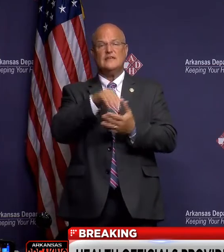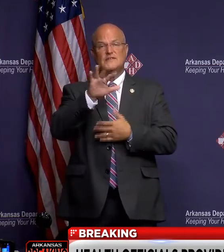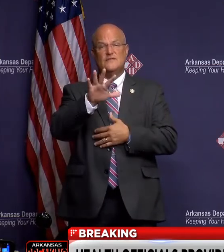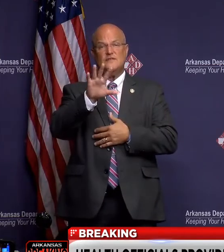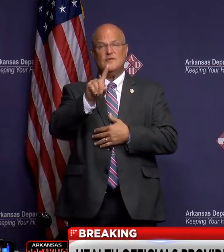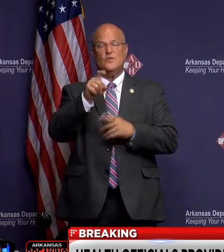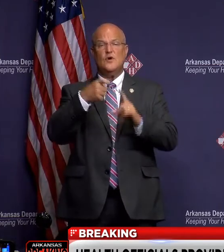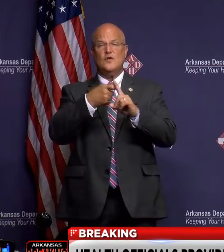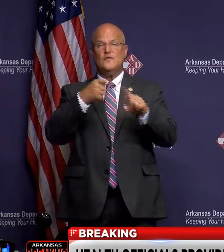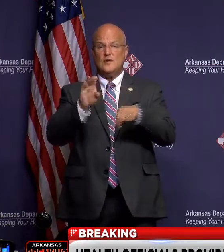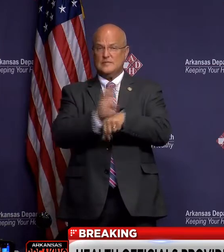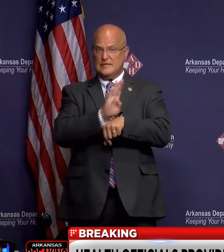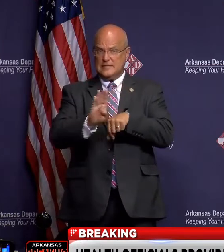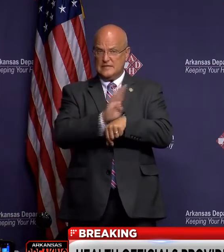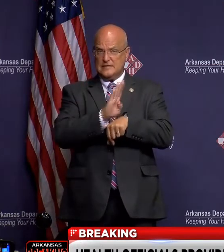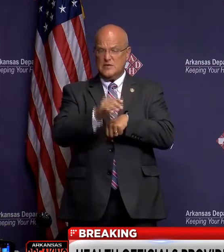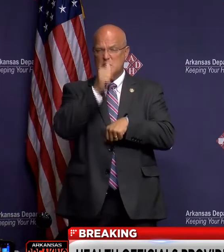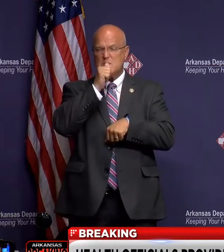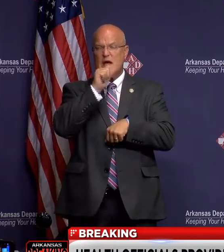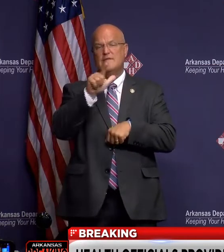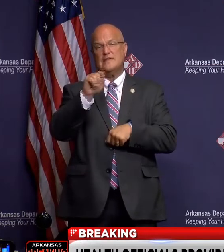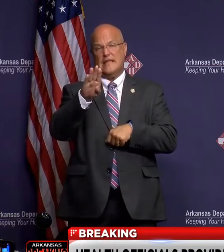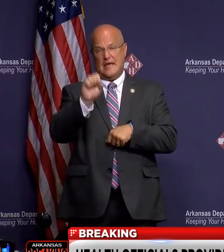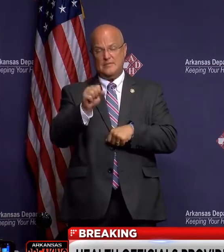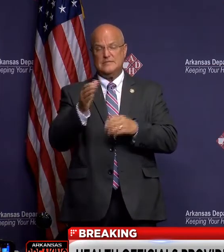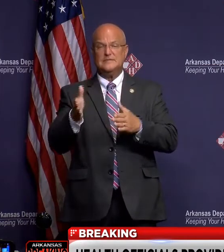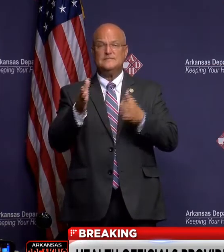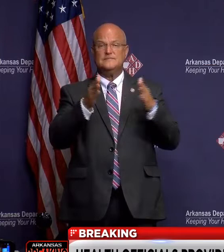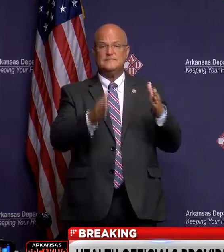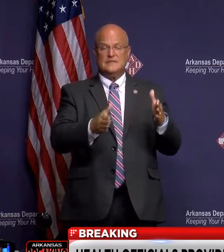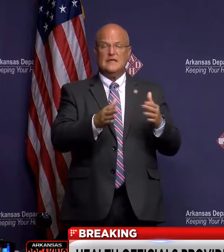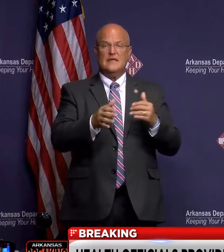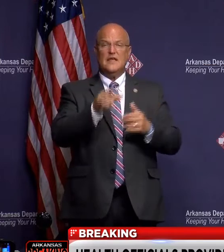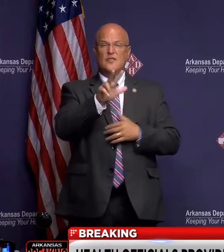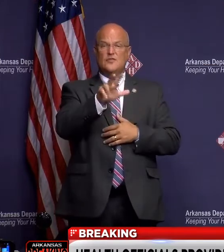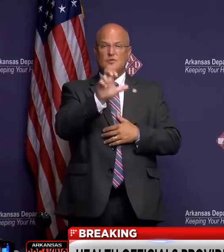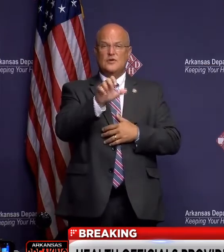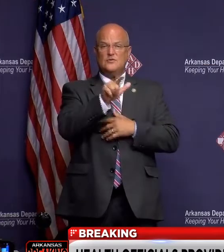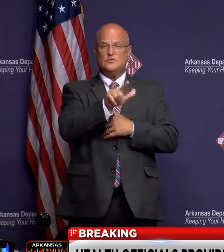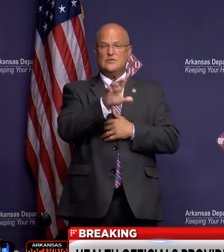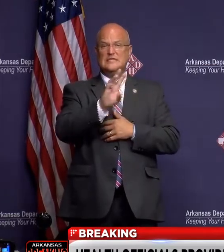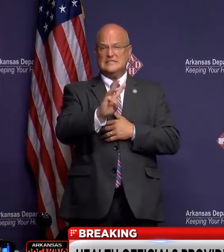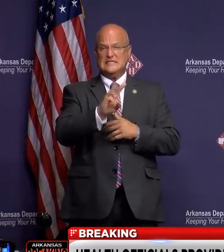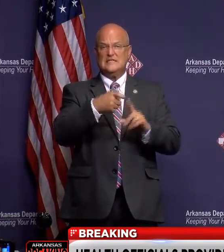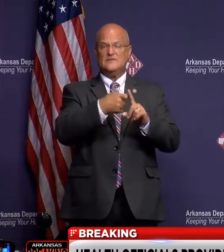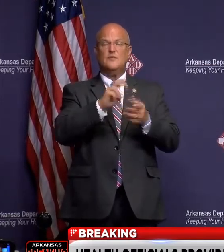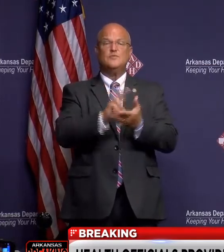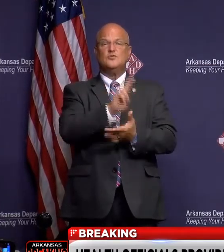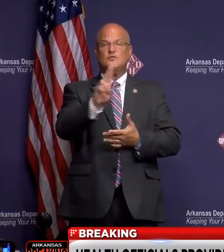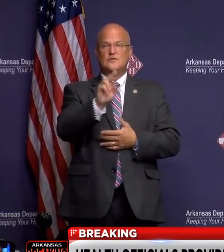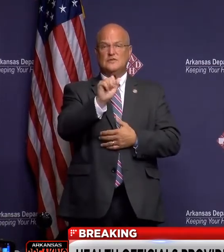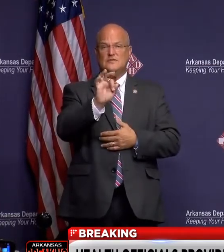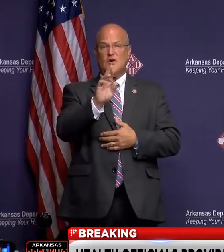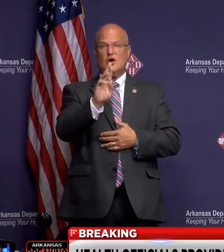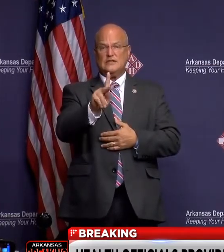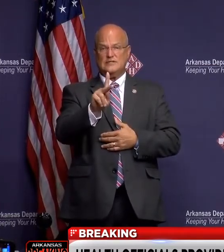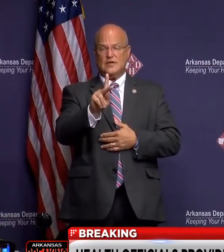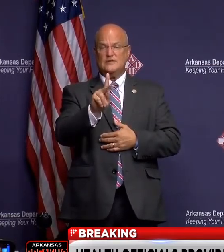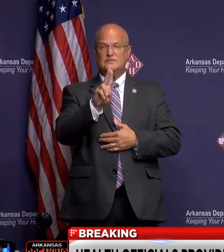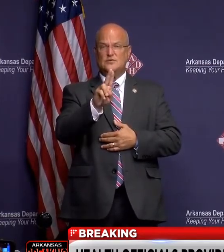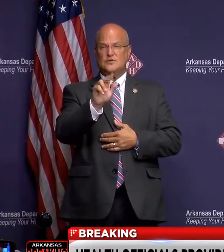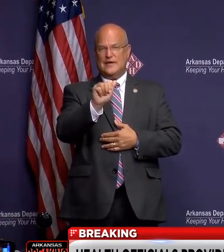3,051 from commercial or private laboratories, and then lastly, 326 from the University of Arkansas for Medical